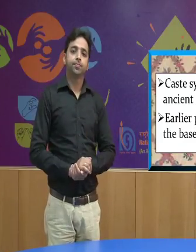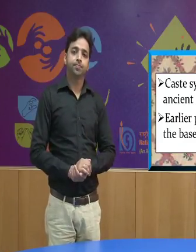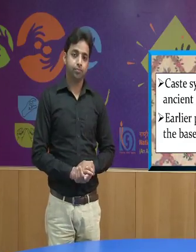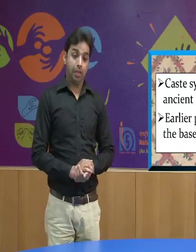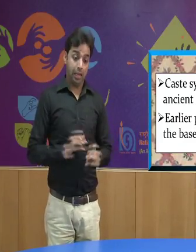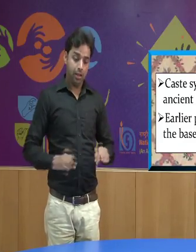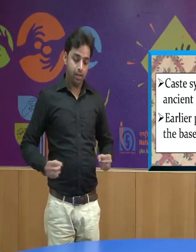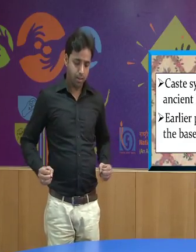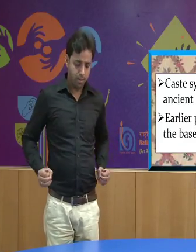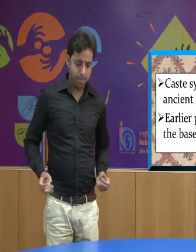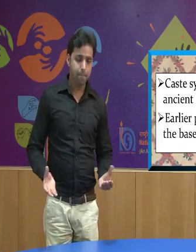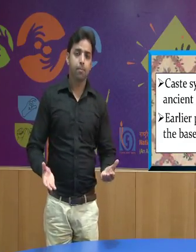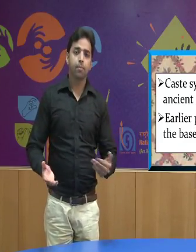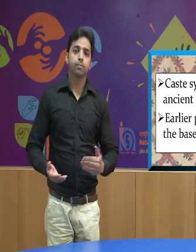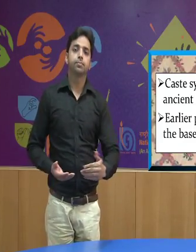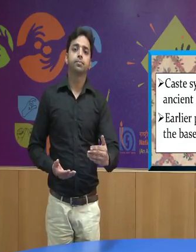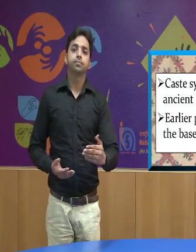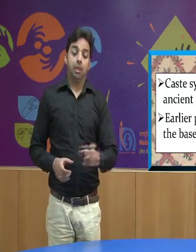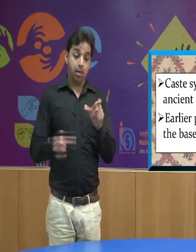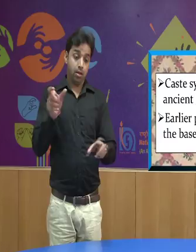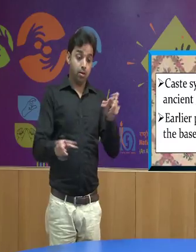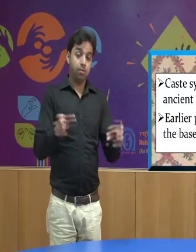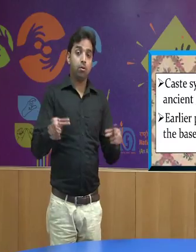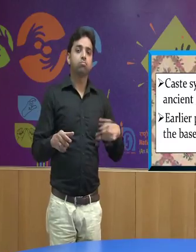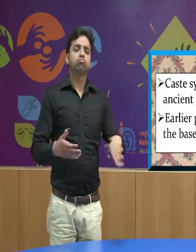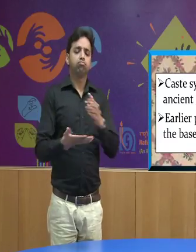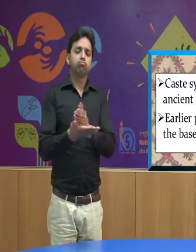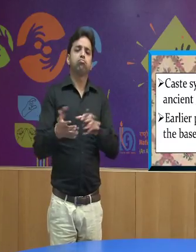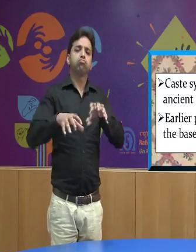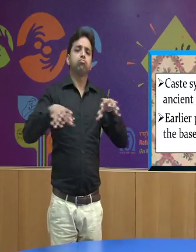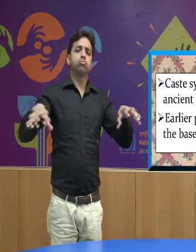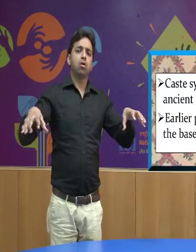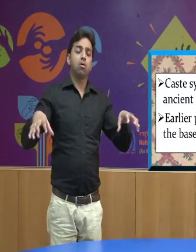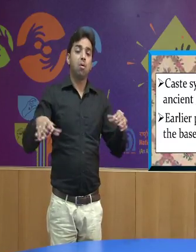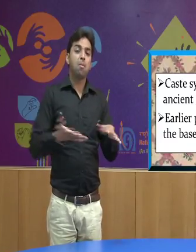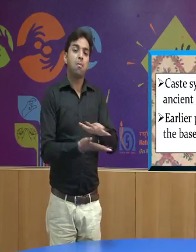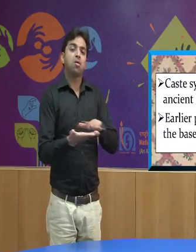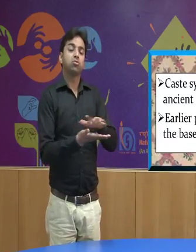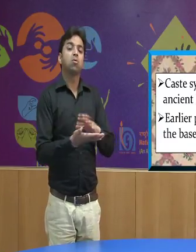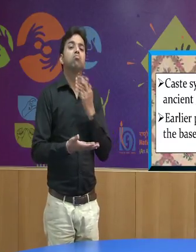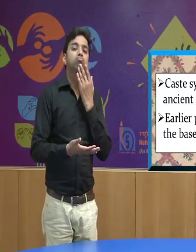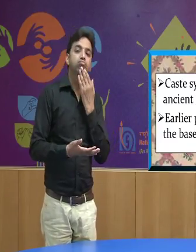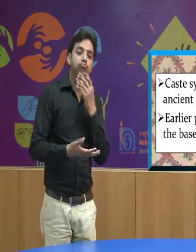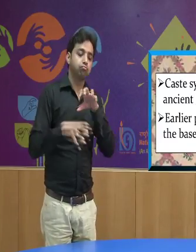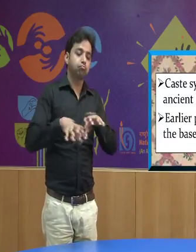In the beginning, the people were divided on the basis of their color,